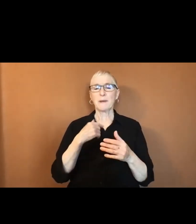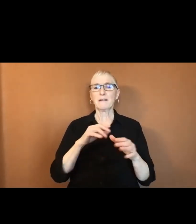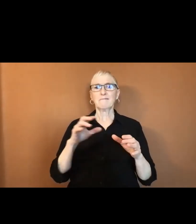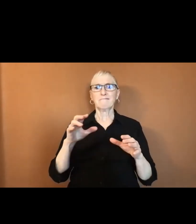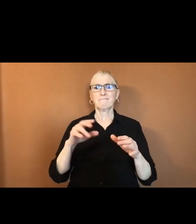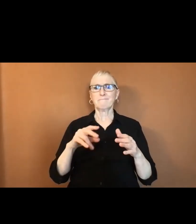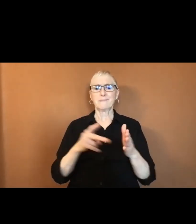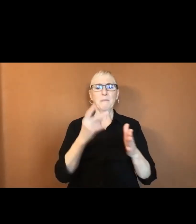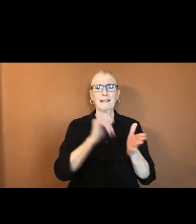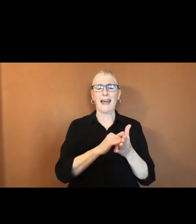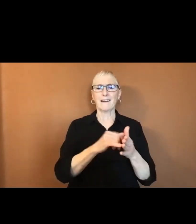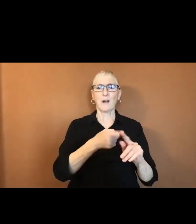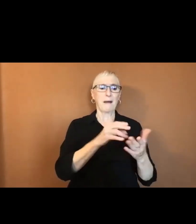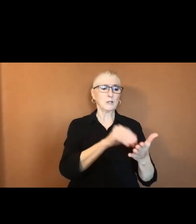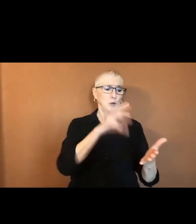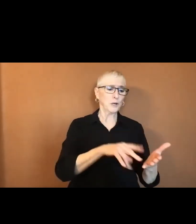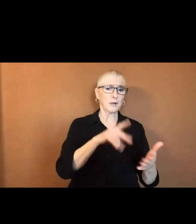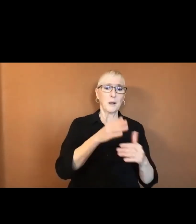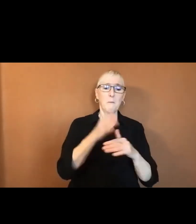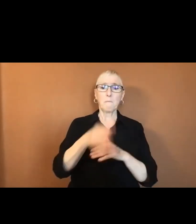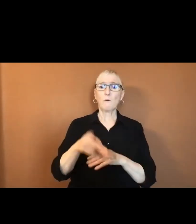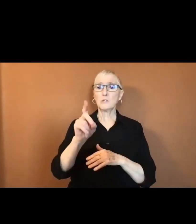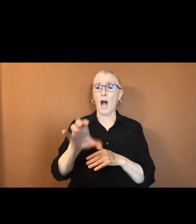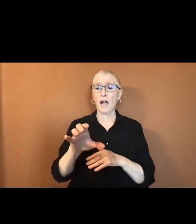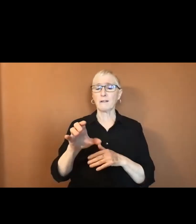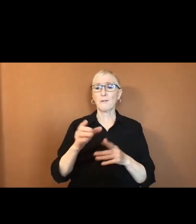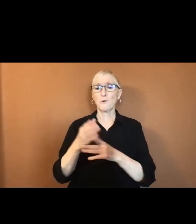from student days through postdoc through early career,